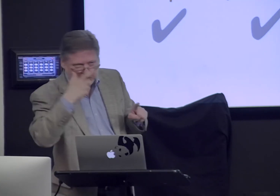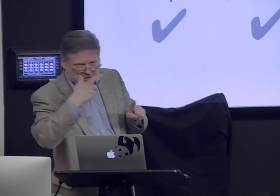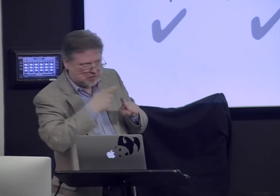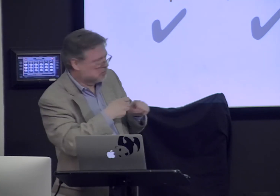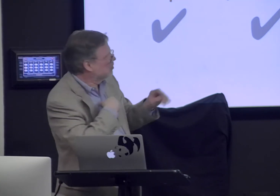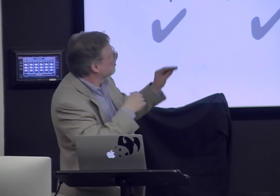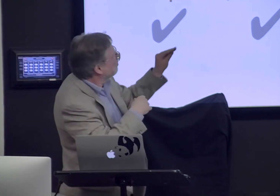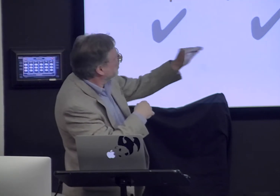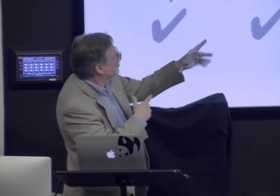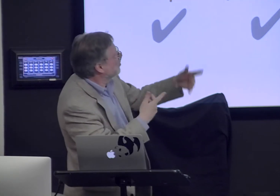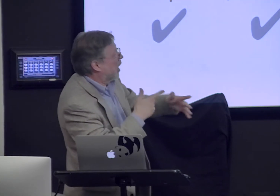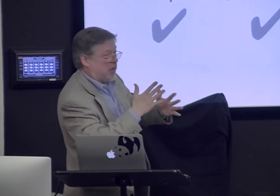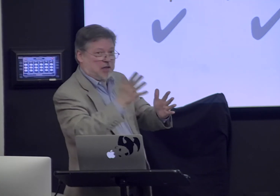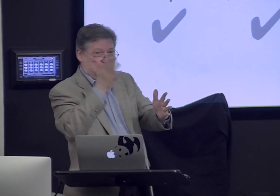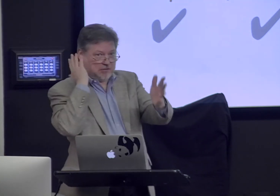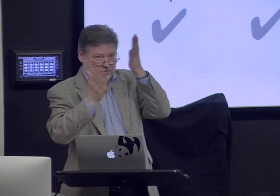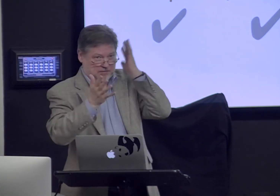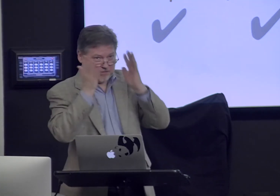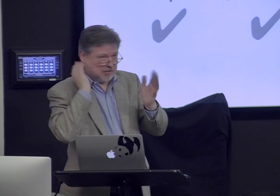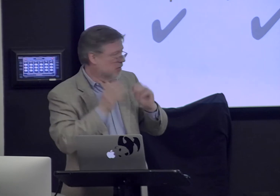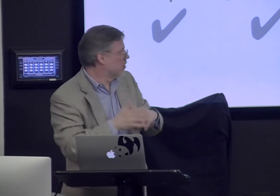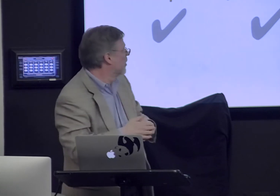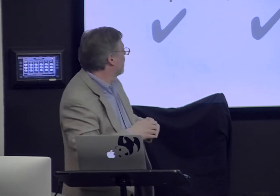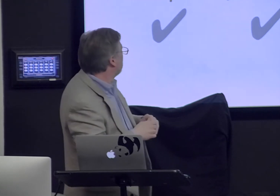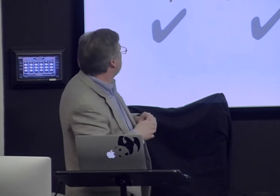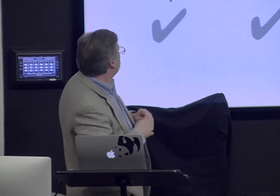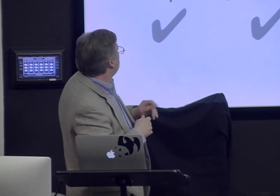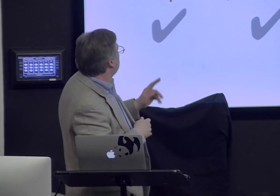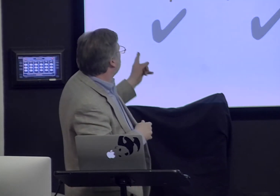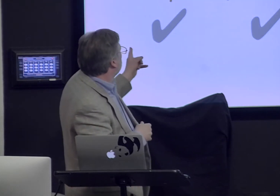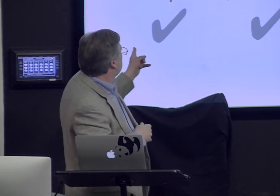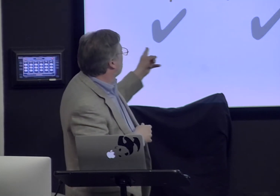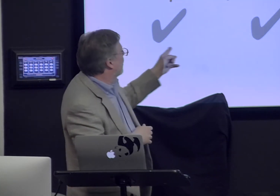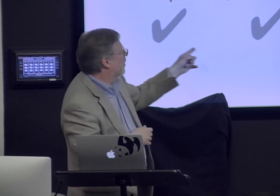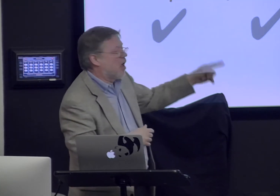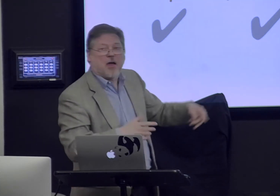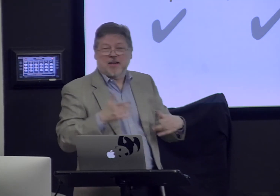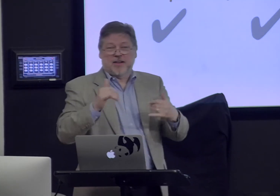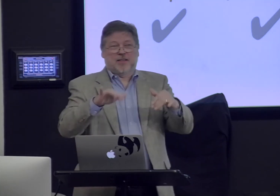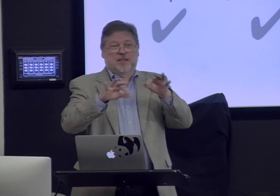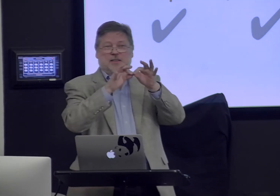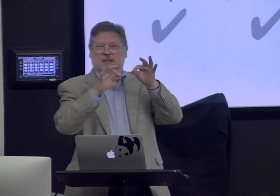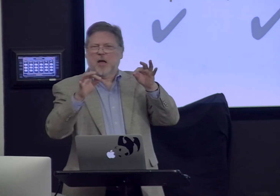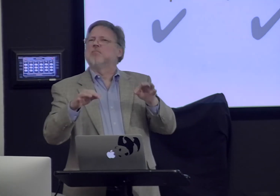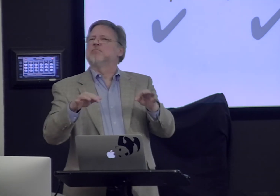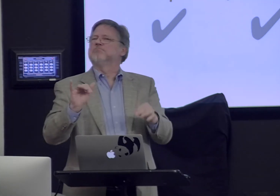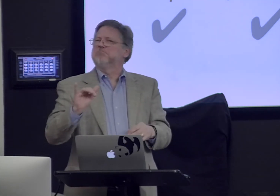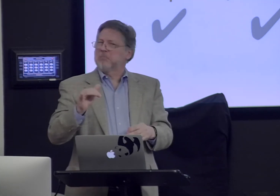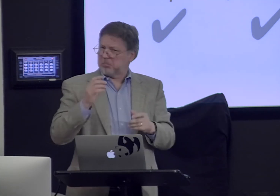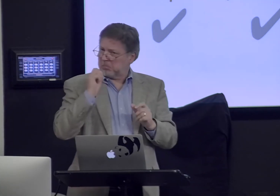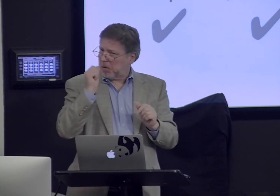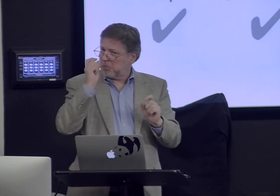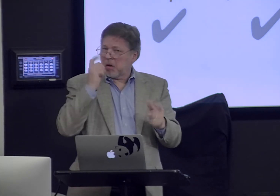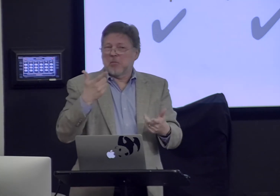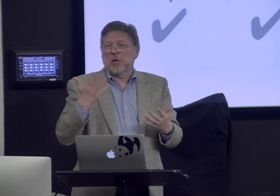So that's why you see the hyphenated glossing of trees go by. You also see the same forms